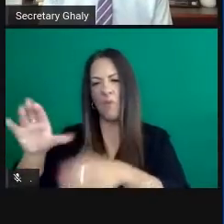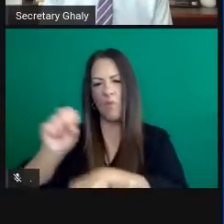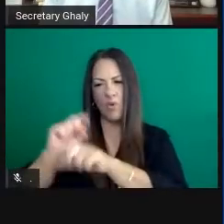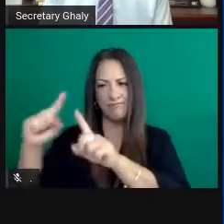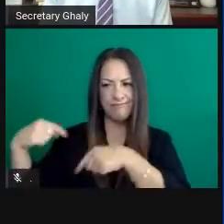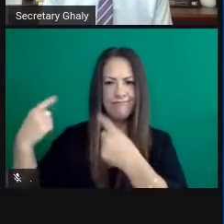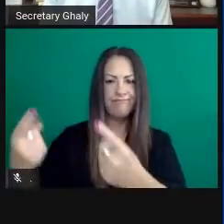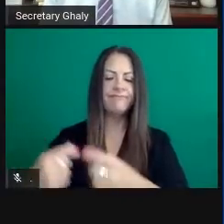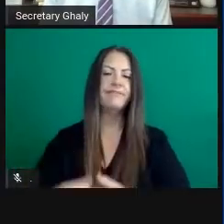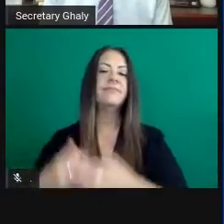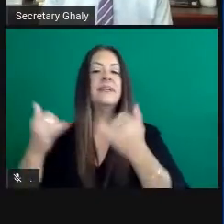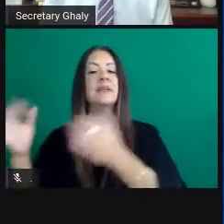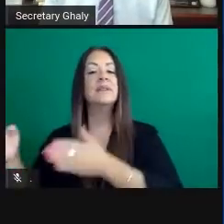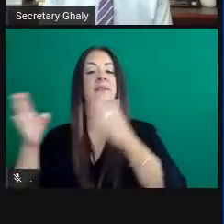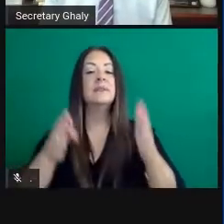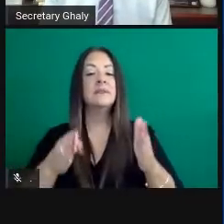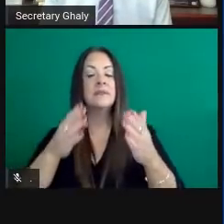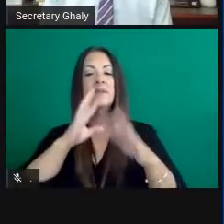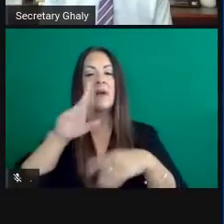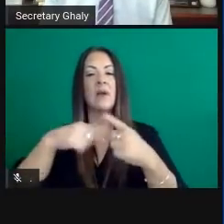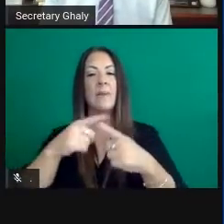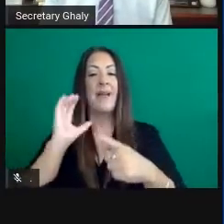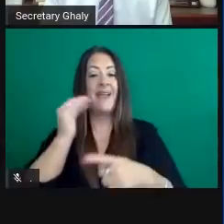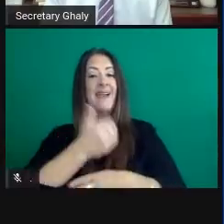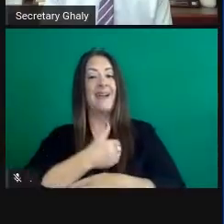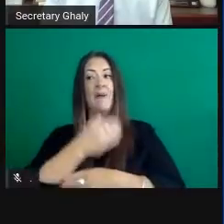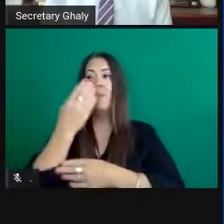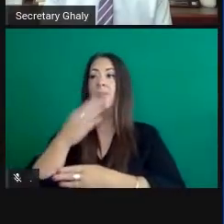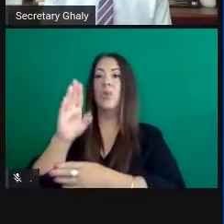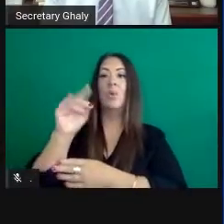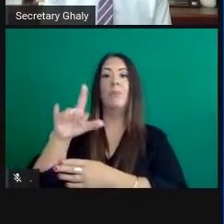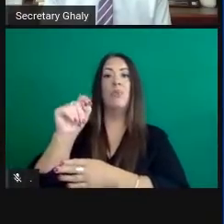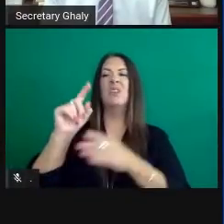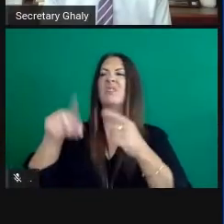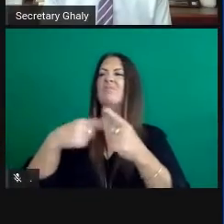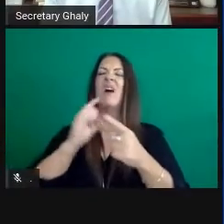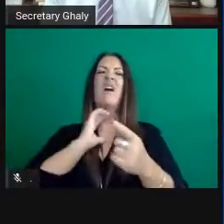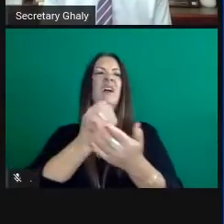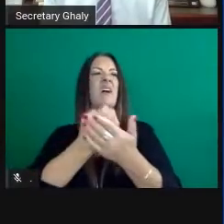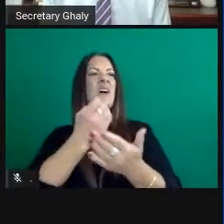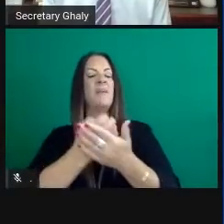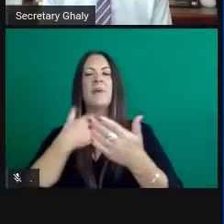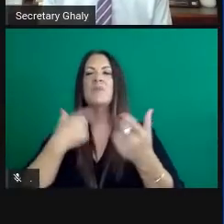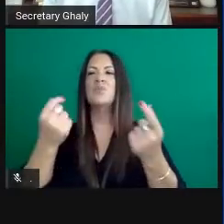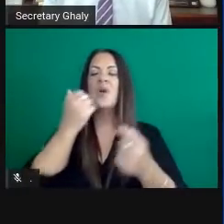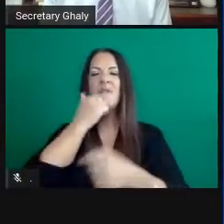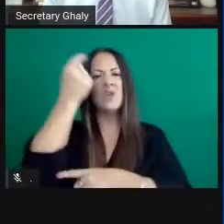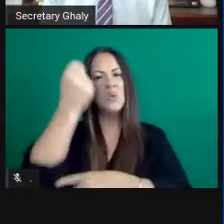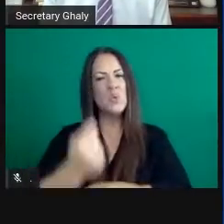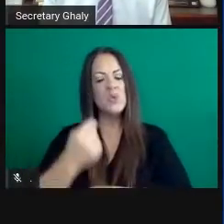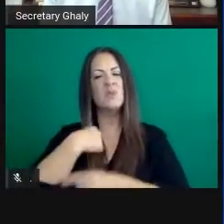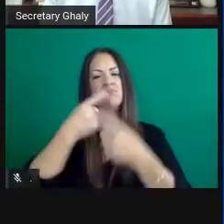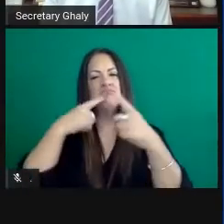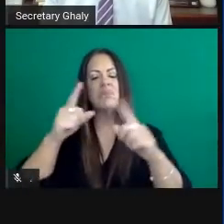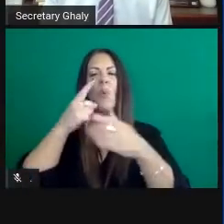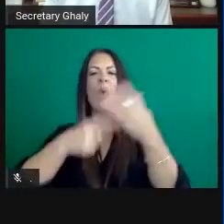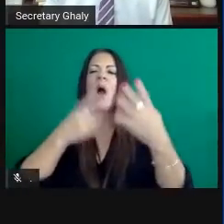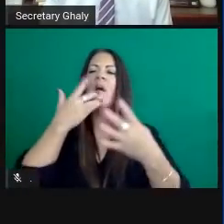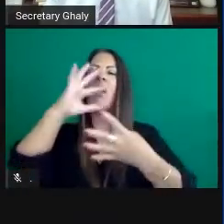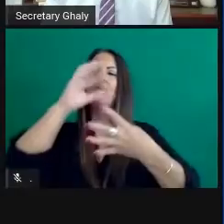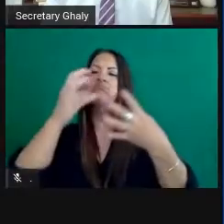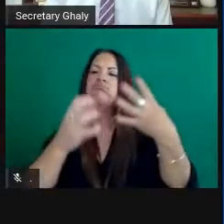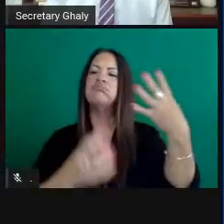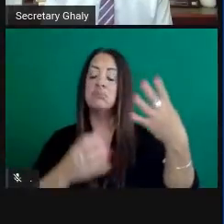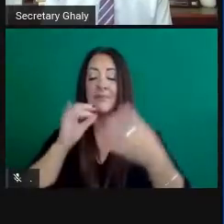now moving into our blueprint for a safer economy and the Tuesday tier update, just the ongoing reminder that this is